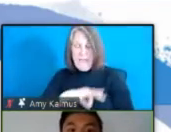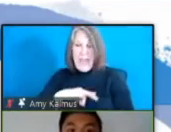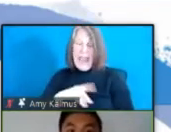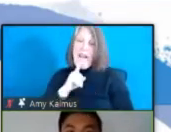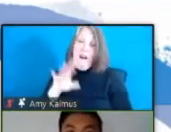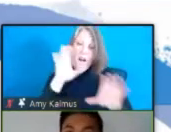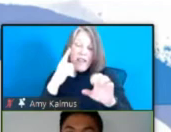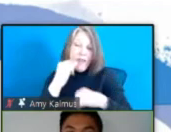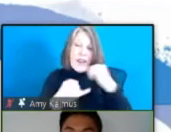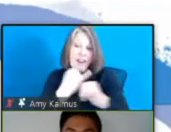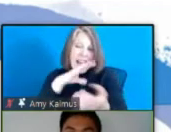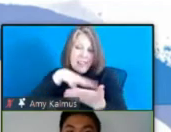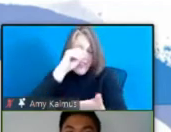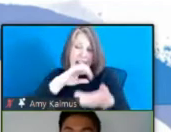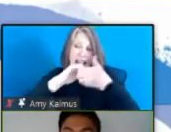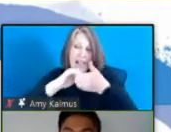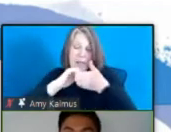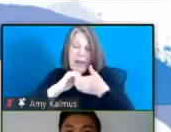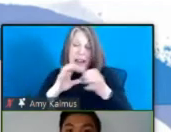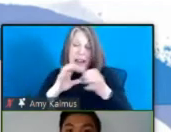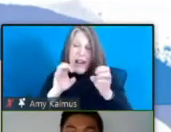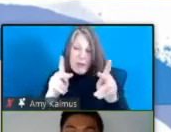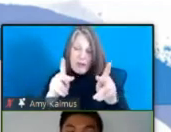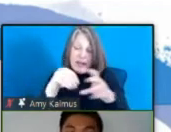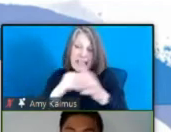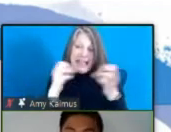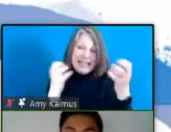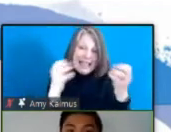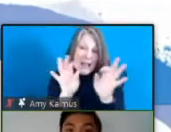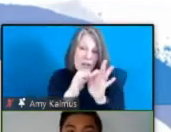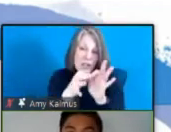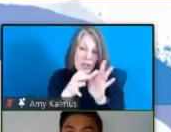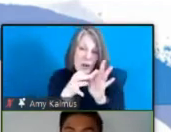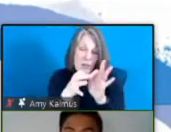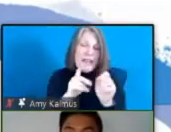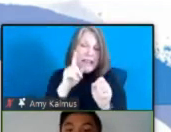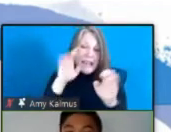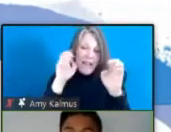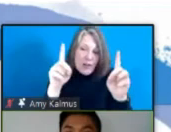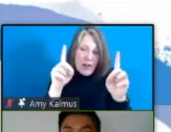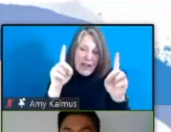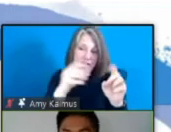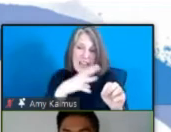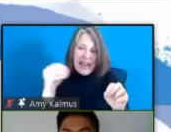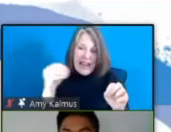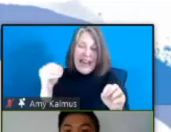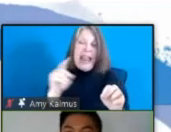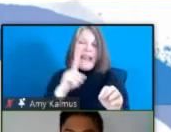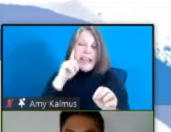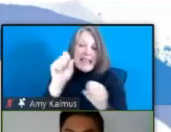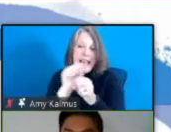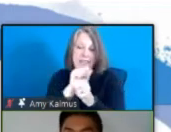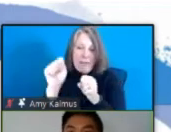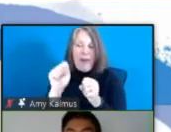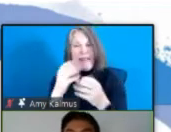for international learning and collaborating opportunities in sign language interpreting, deaf education, and deaf employment. Thank you